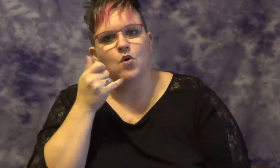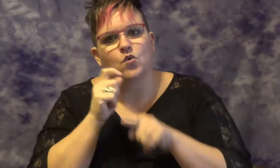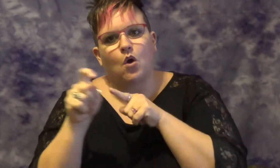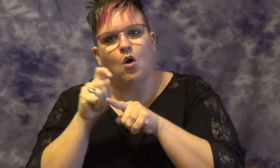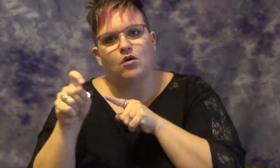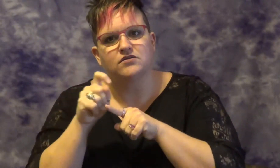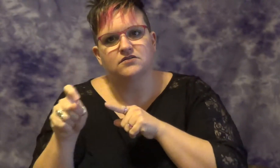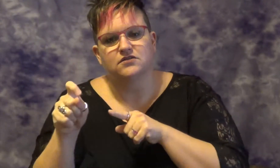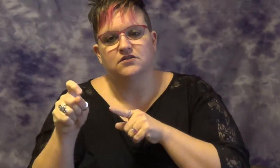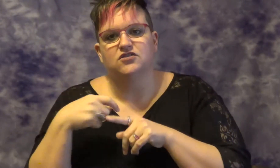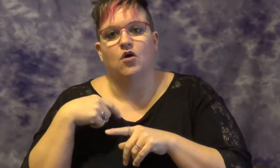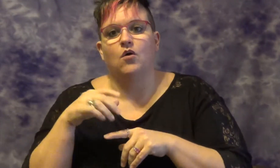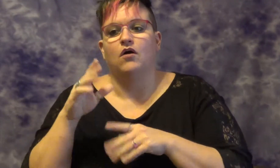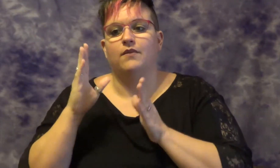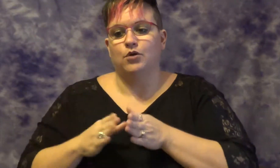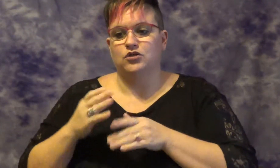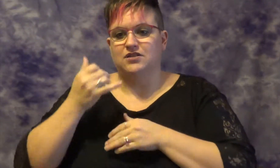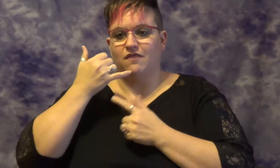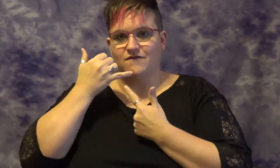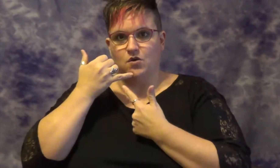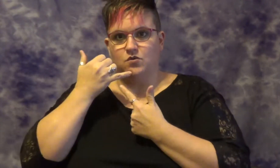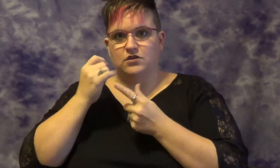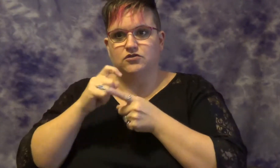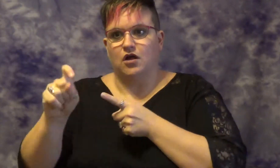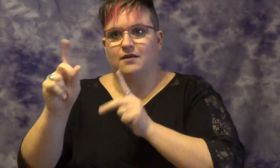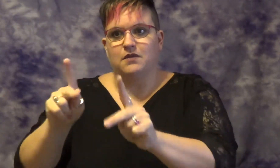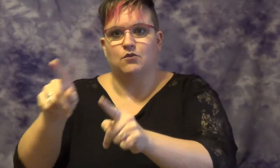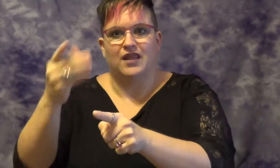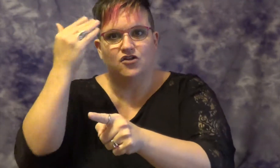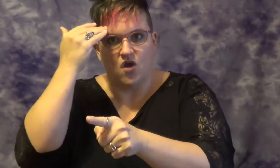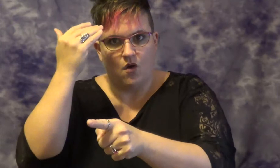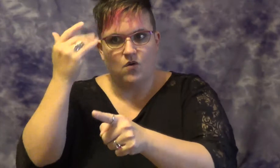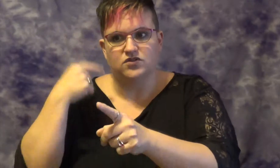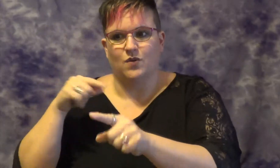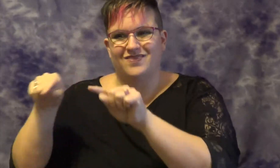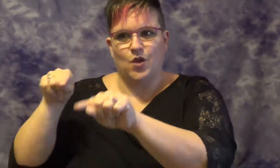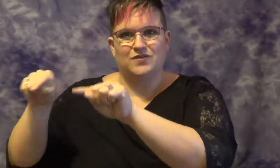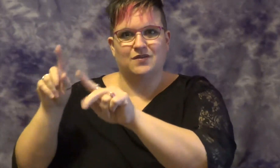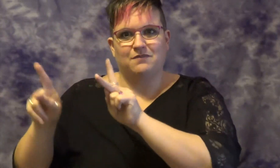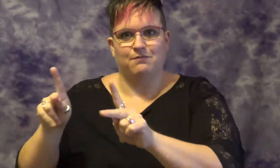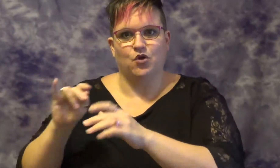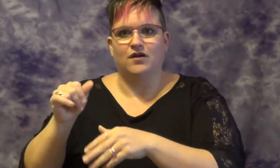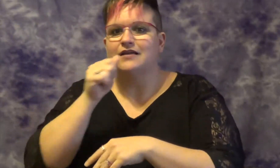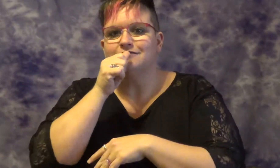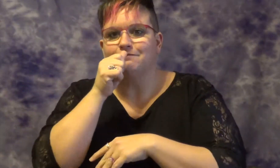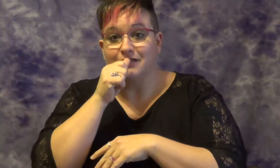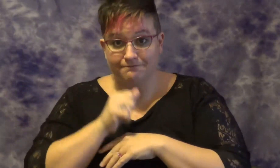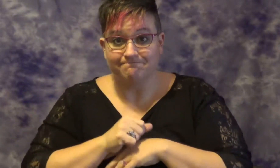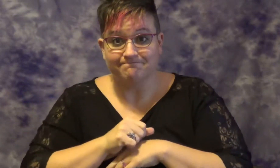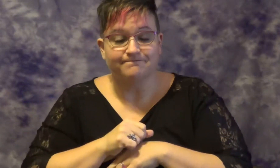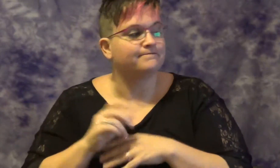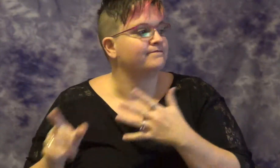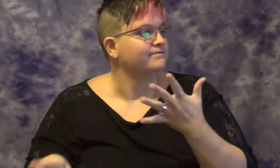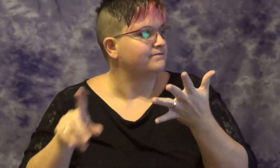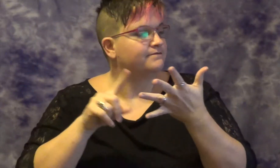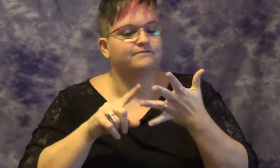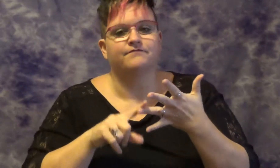very intimate because you're calling between 2 individuals that actually know each other and have that inside information, so it's